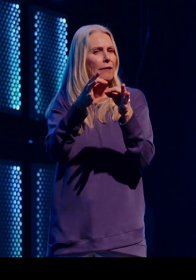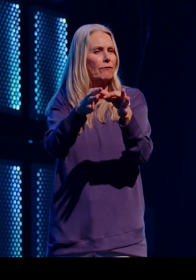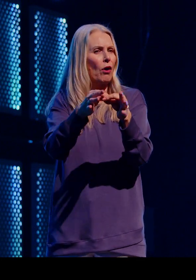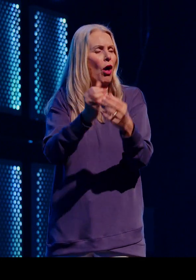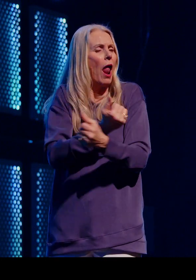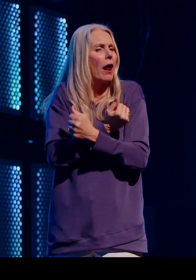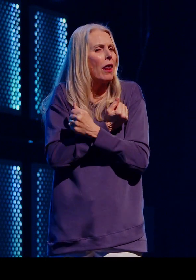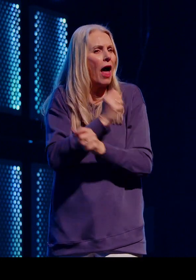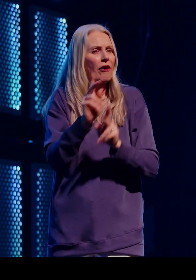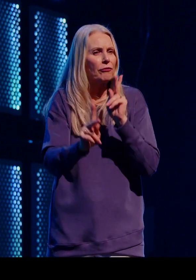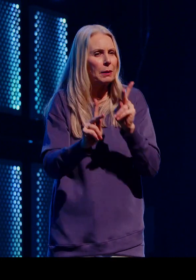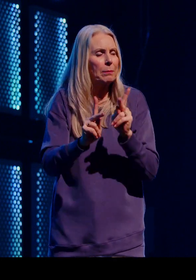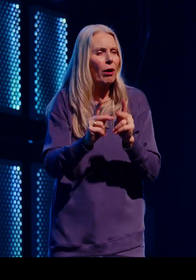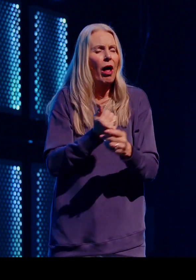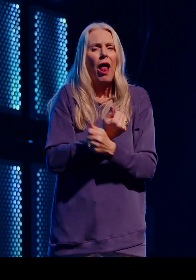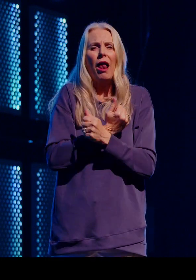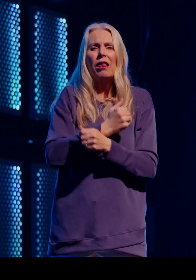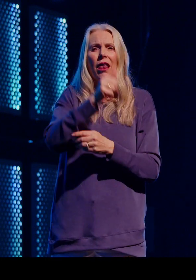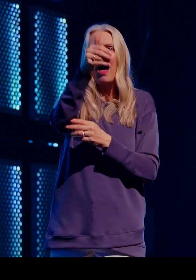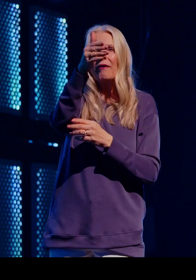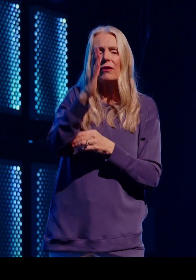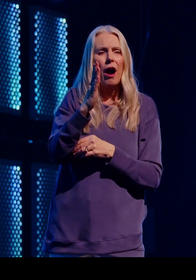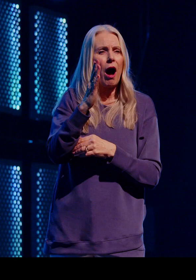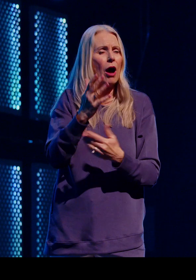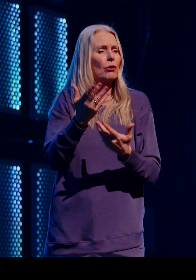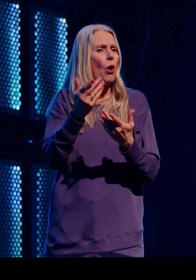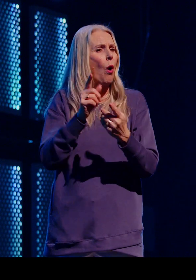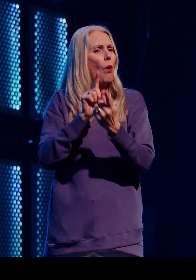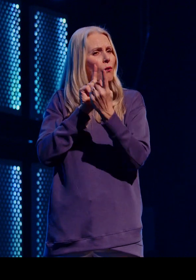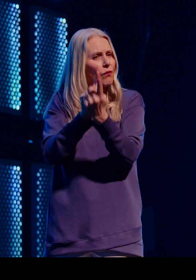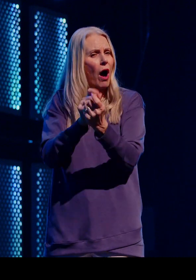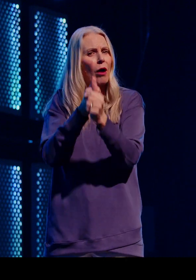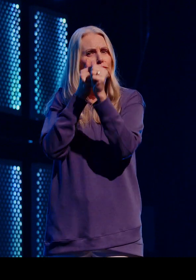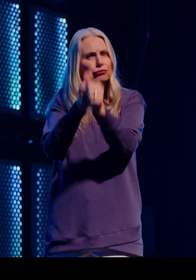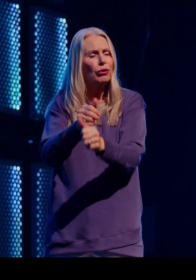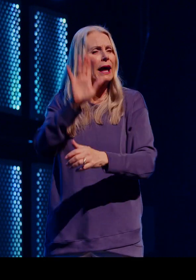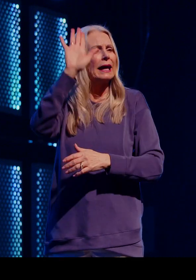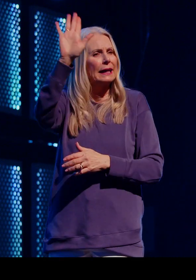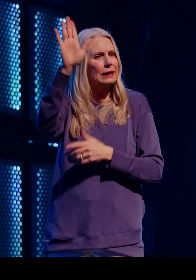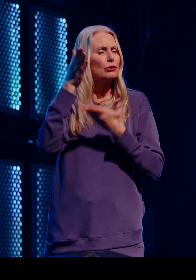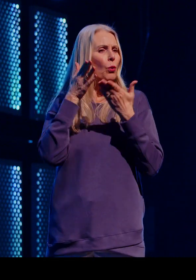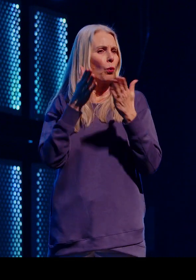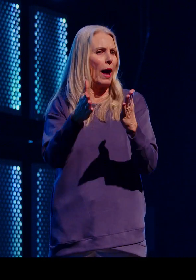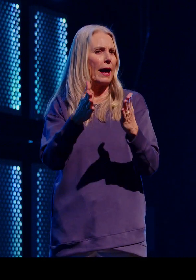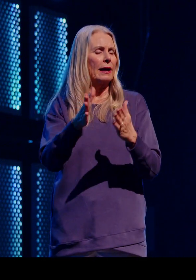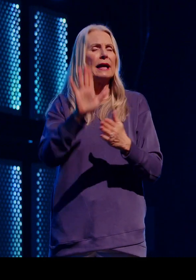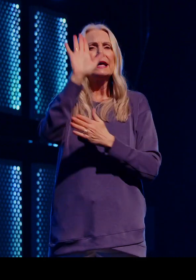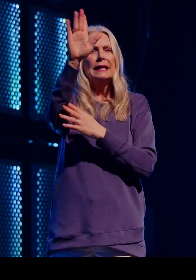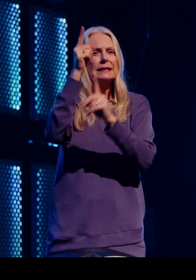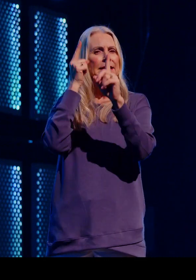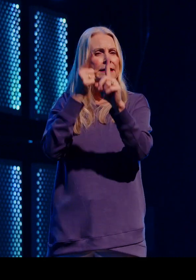people, faithful to love God, faithful to walk in a way that he walked. He is the target. His